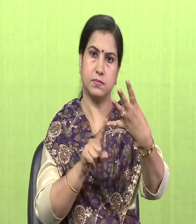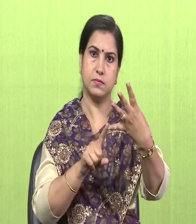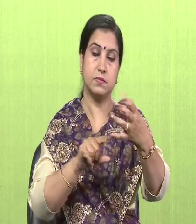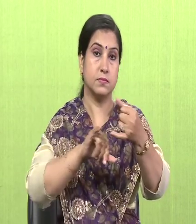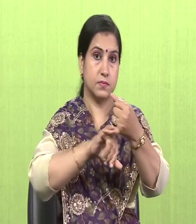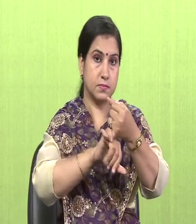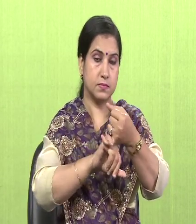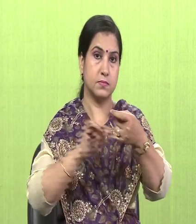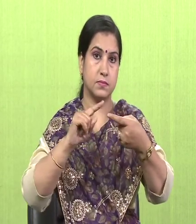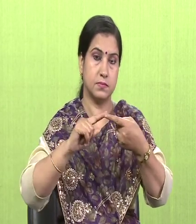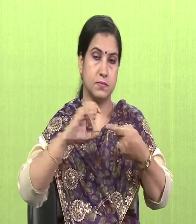secularism, etc.